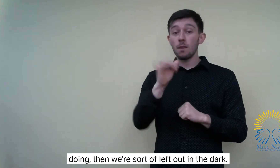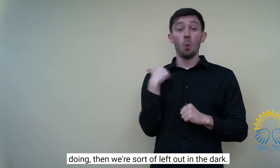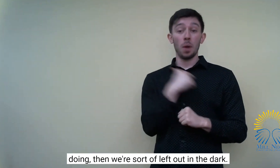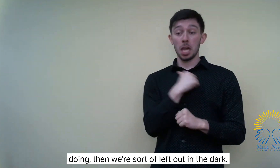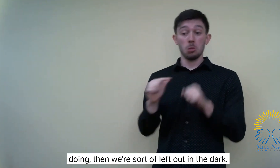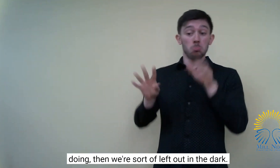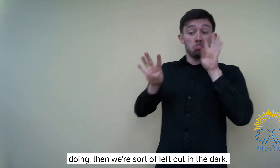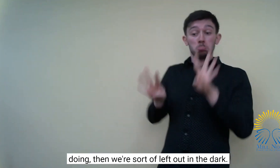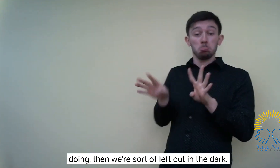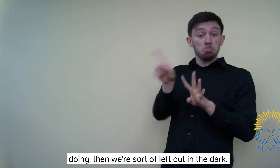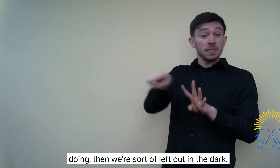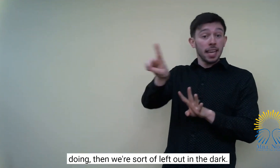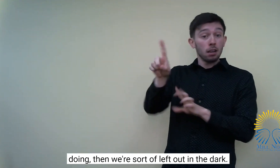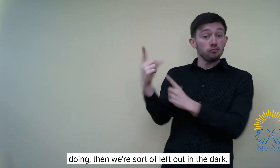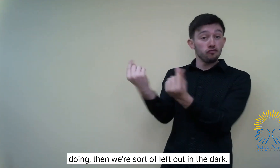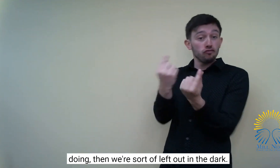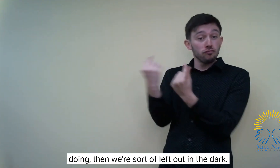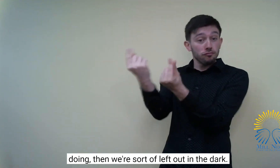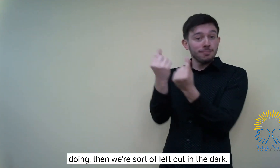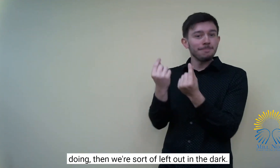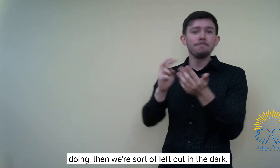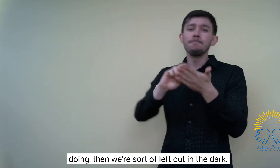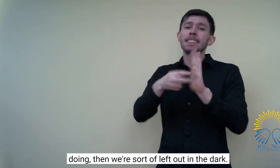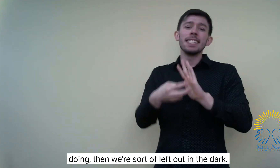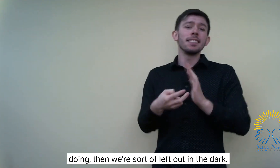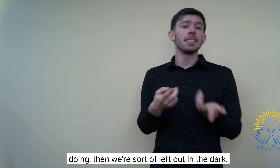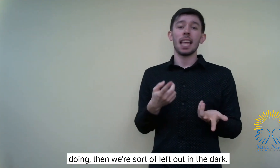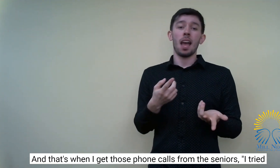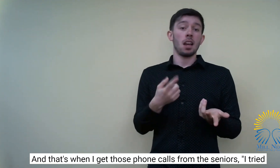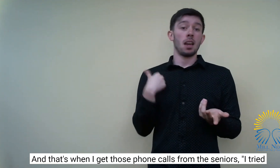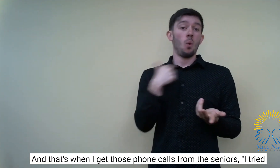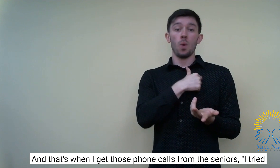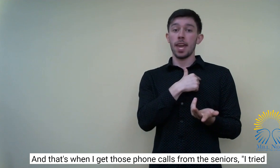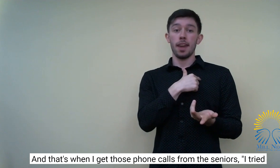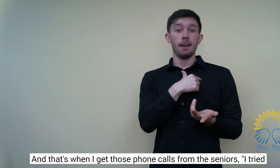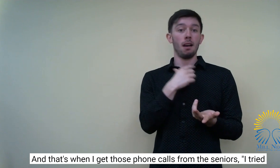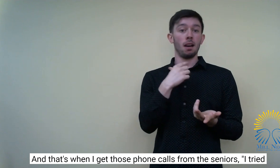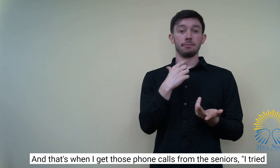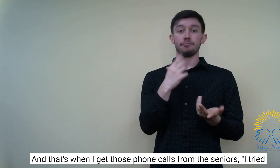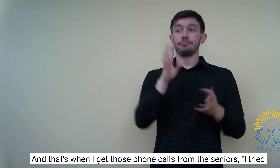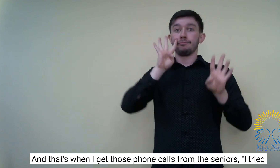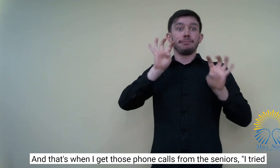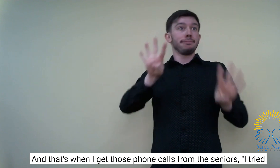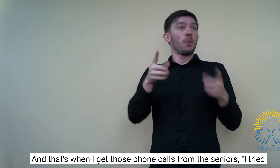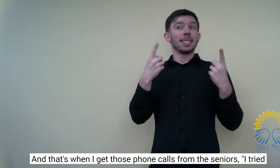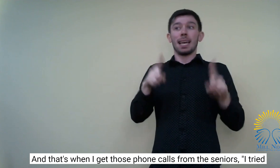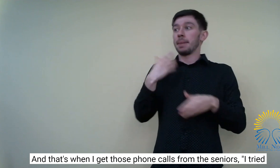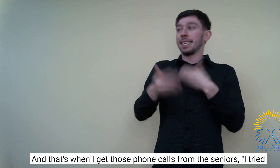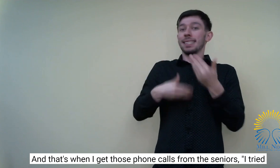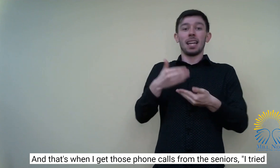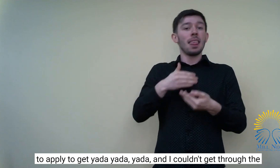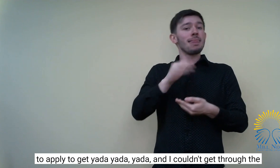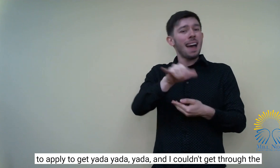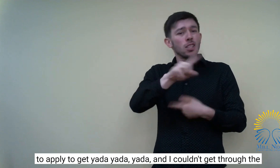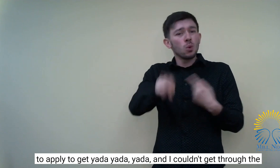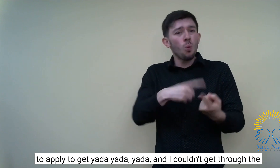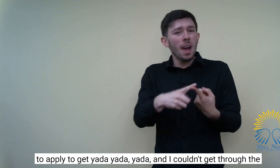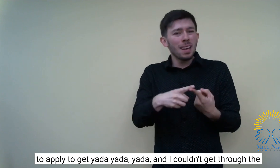doing, then we're sort of left out in the dark. And that's when I get those phone calls from the seniors. I tried to apply to get